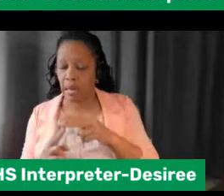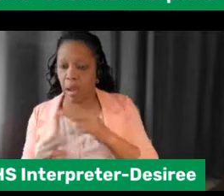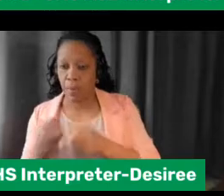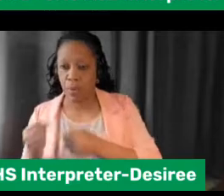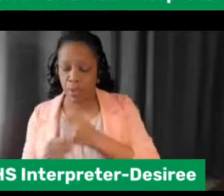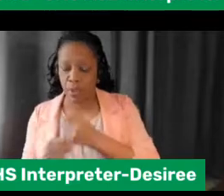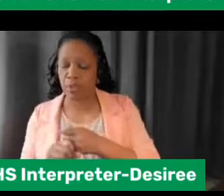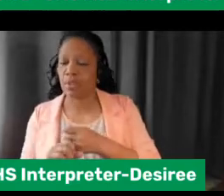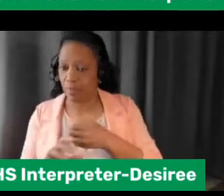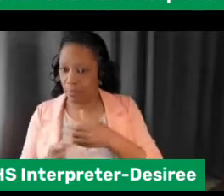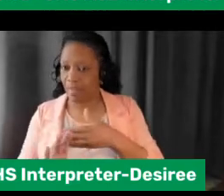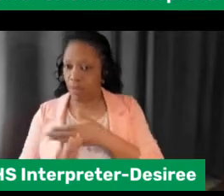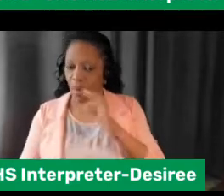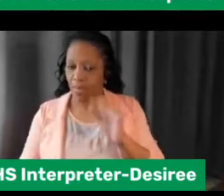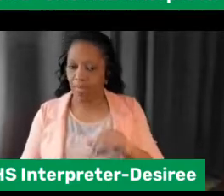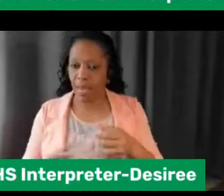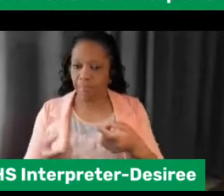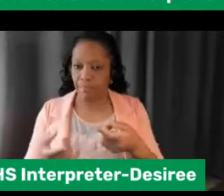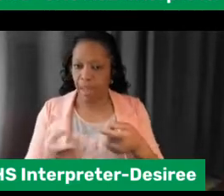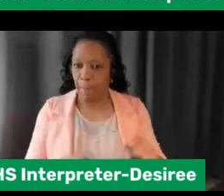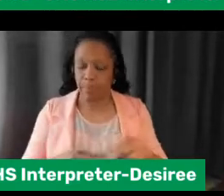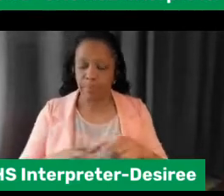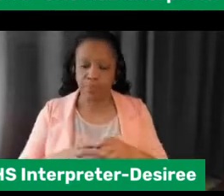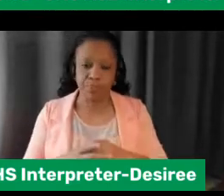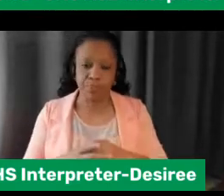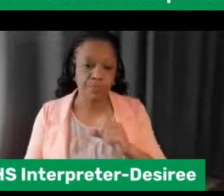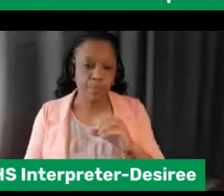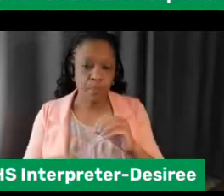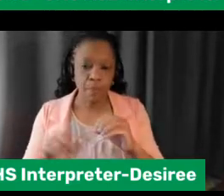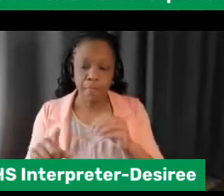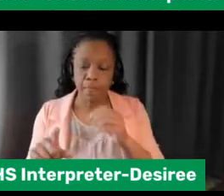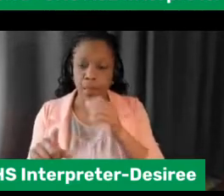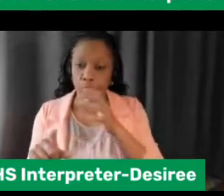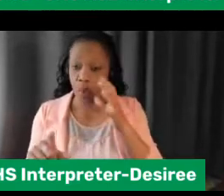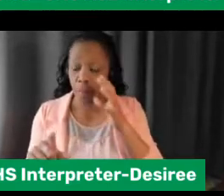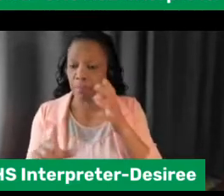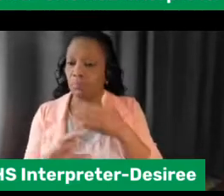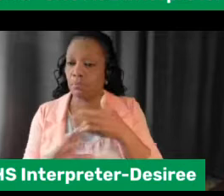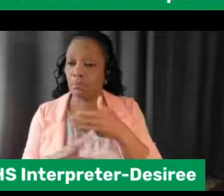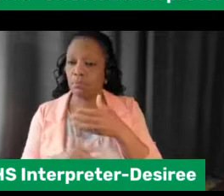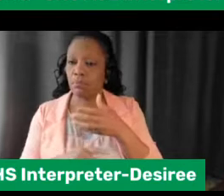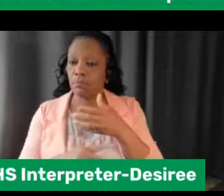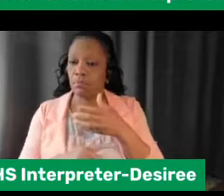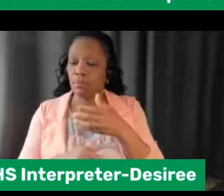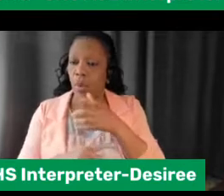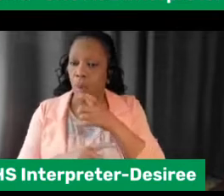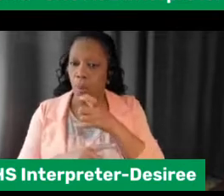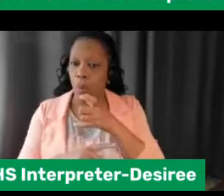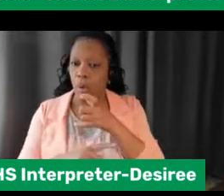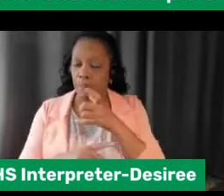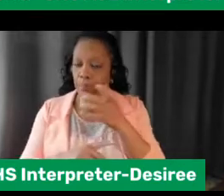Black women who face incredible barriers to reentry and to economic security